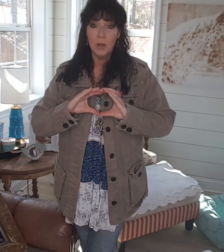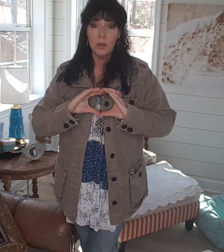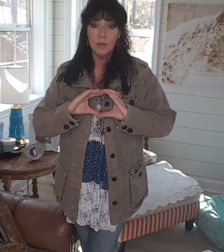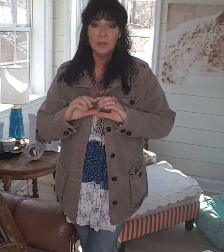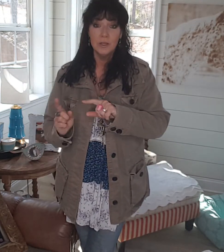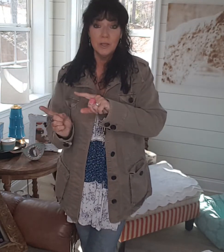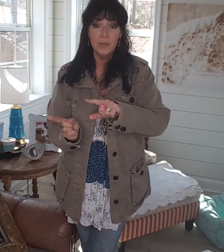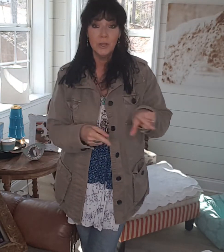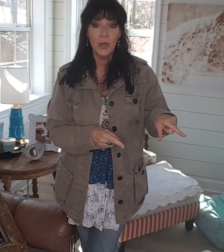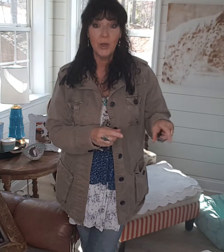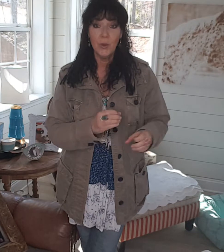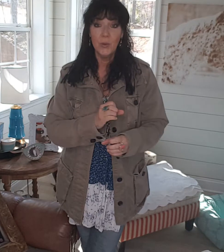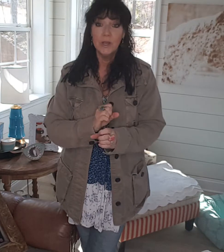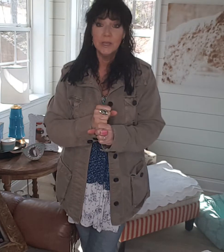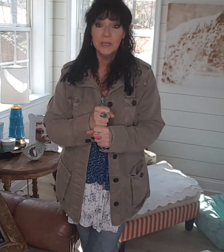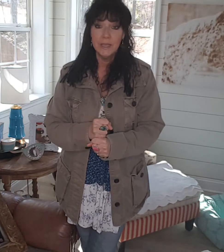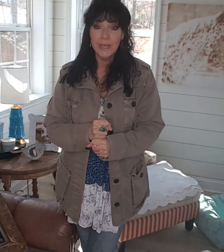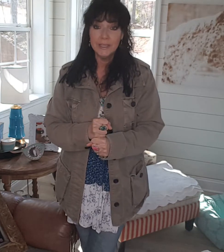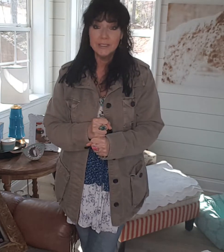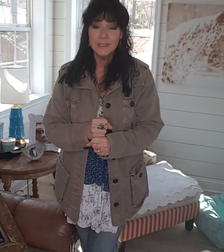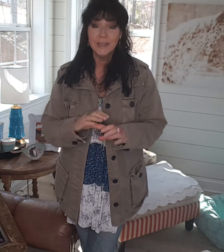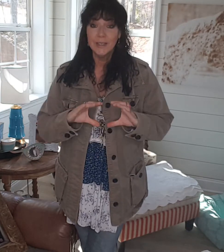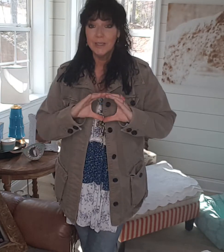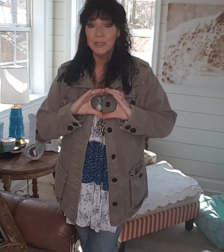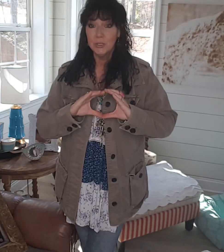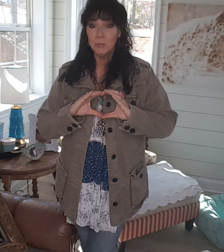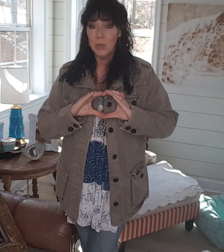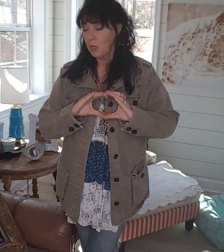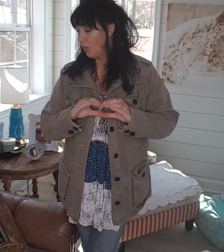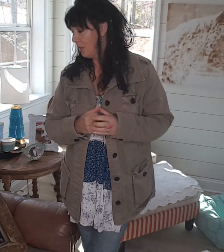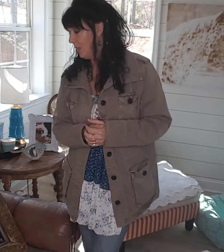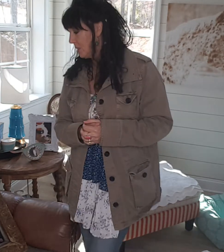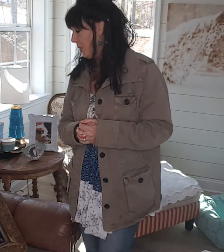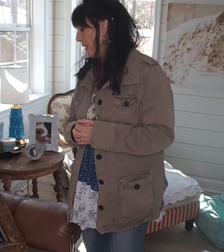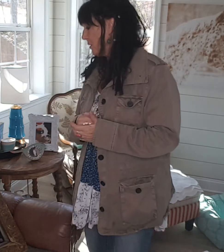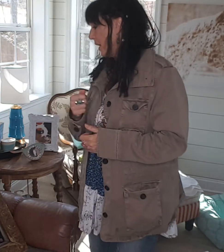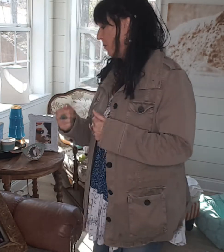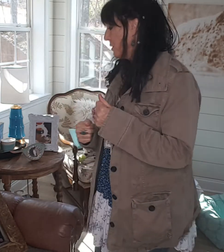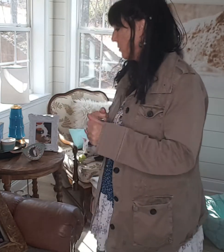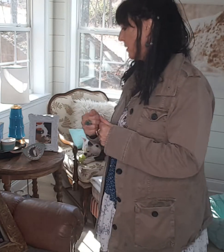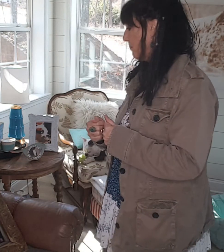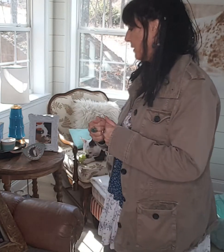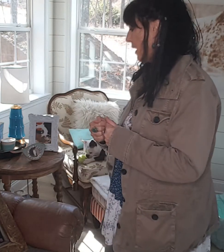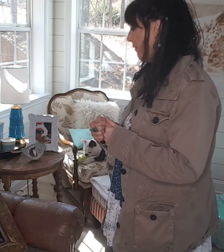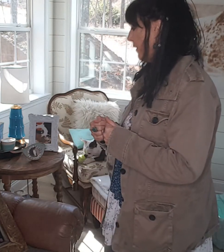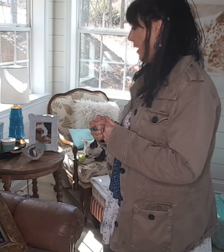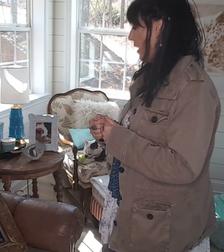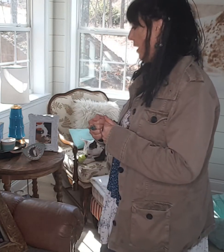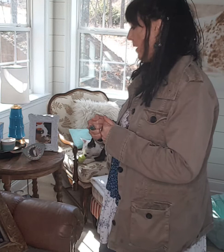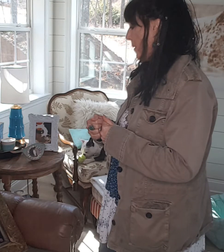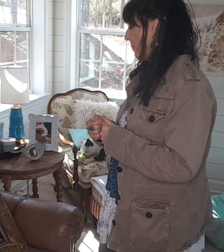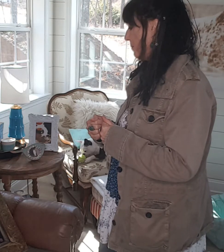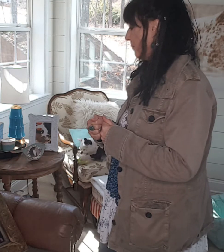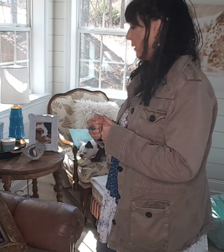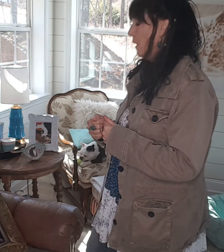ball. Go get your ball. So that just helps with some stuff.